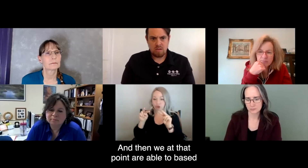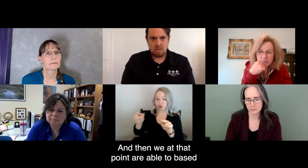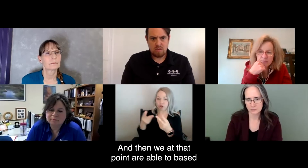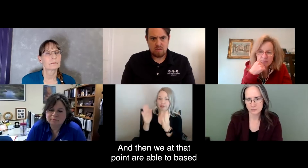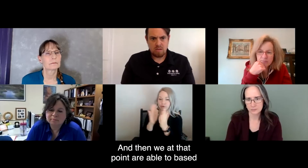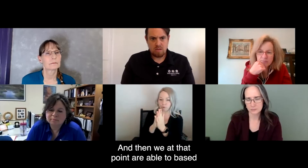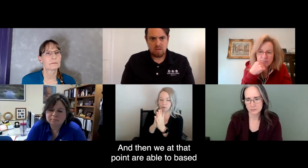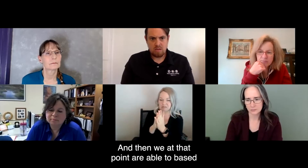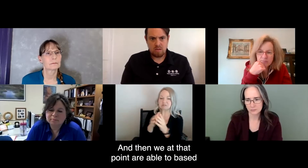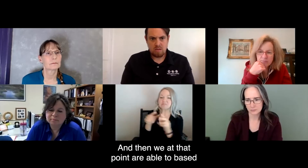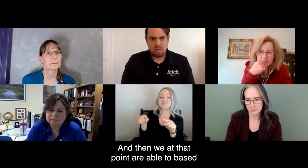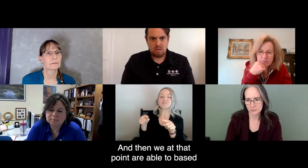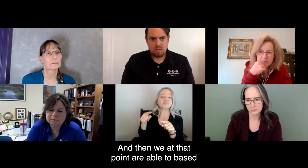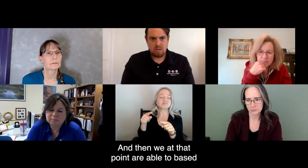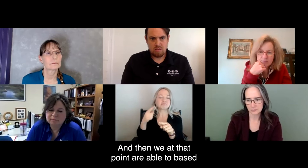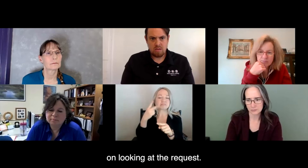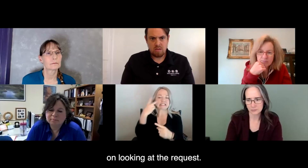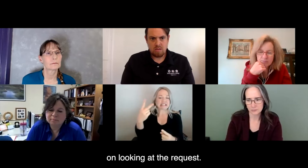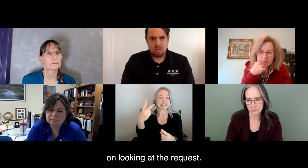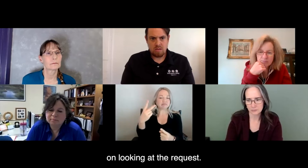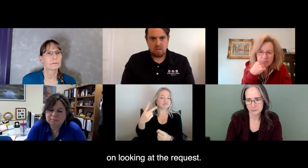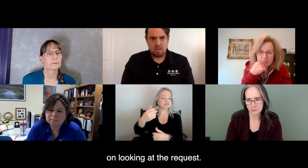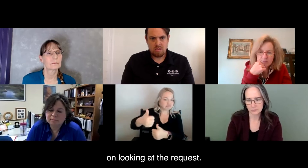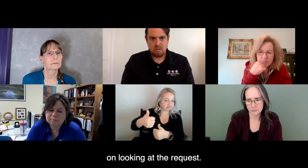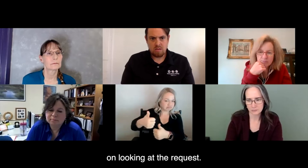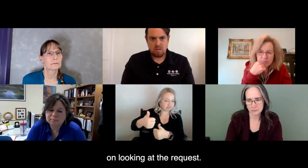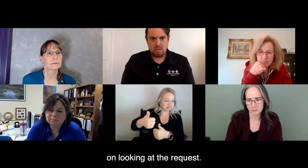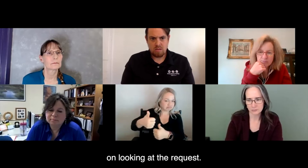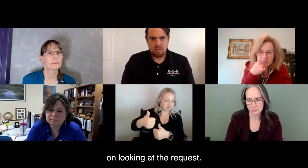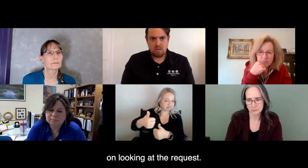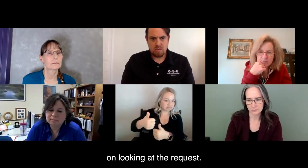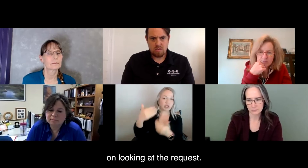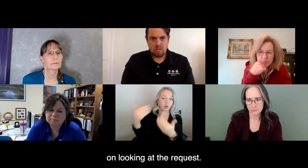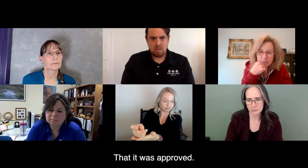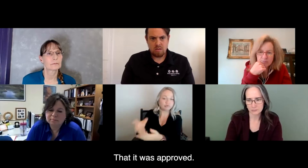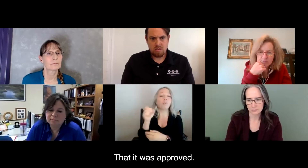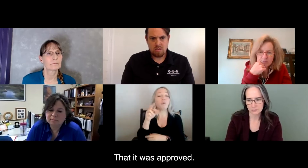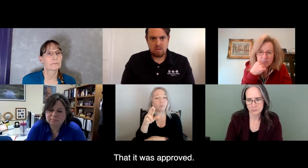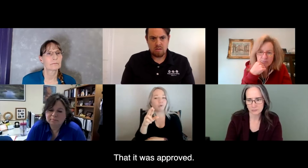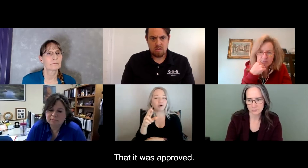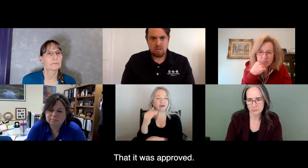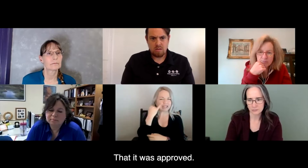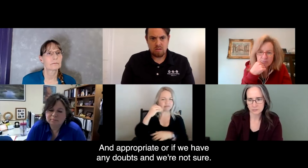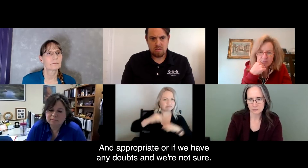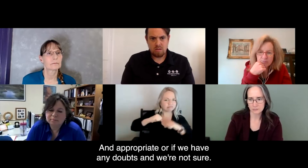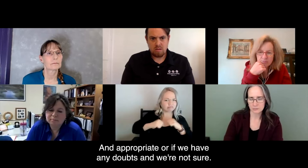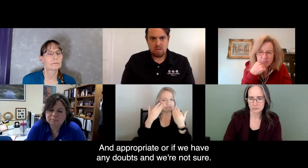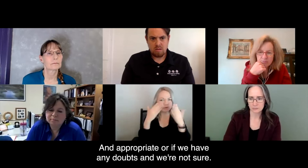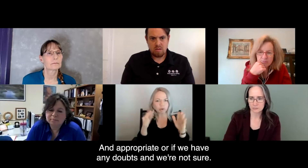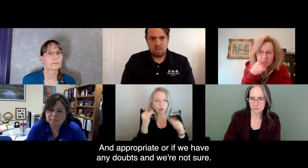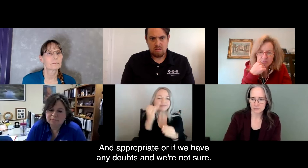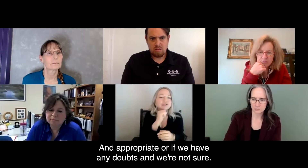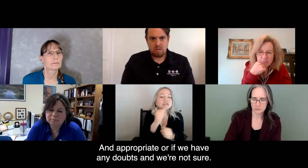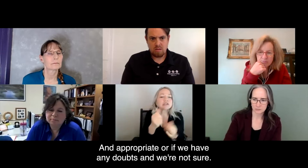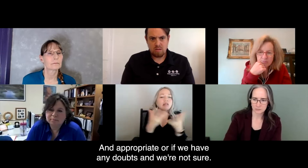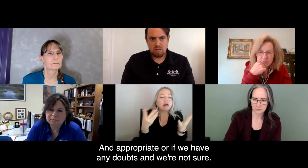And then we at that point are able to, based on looking at the request, vet it as approved and appropriate. Or